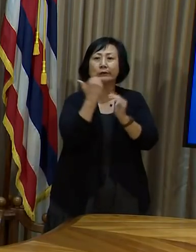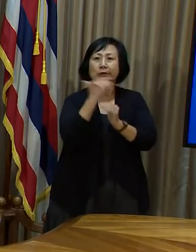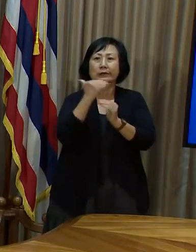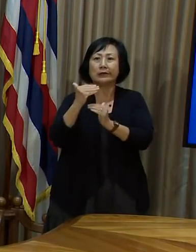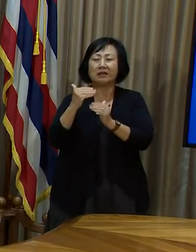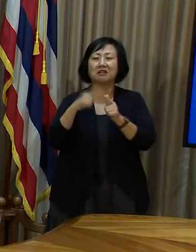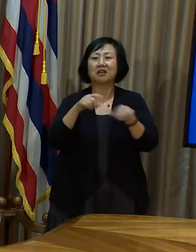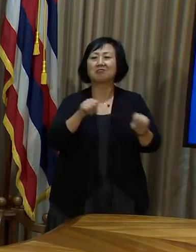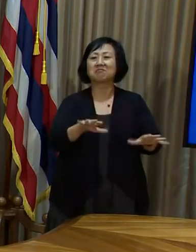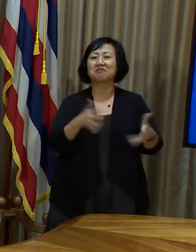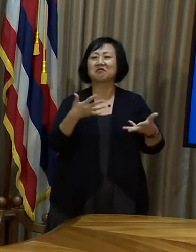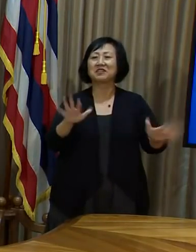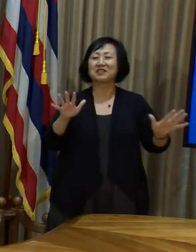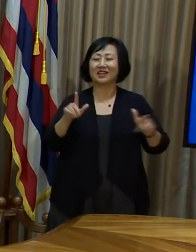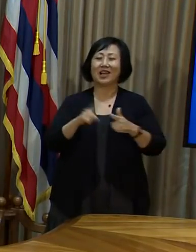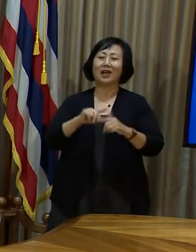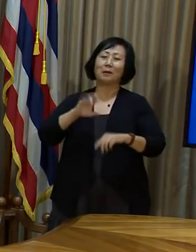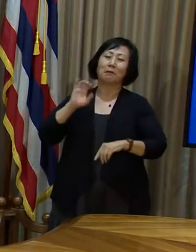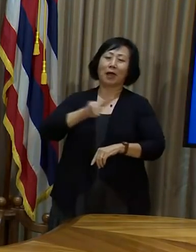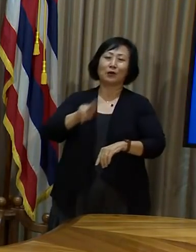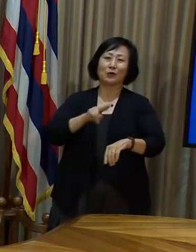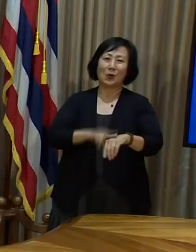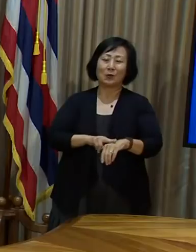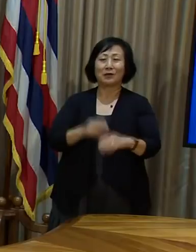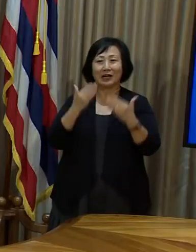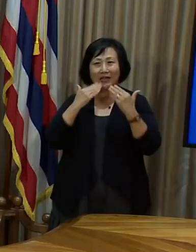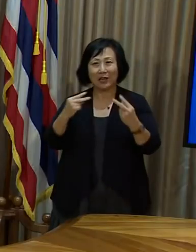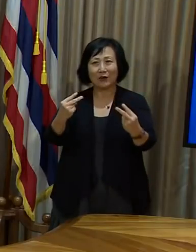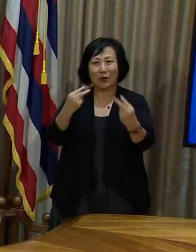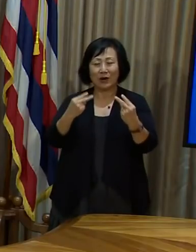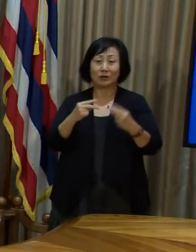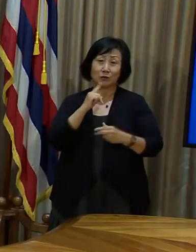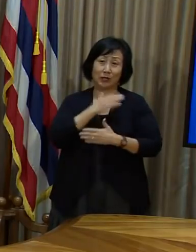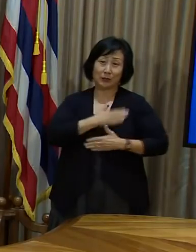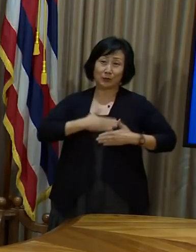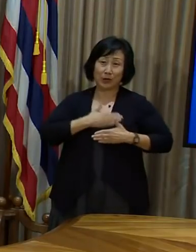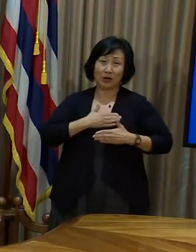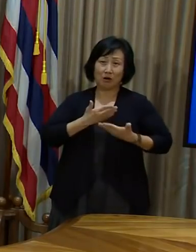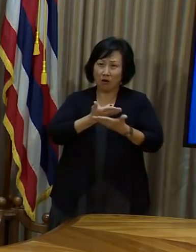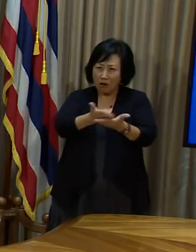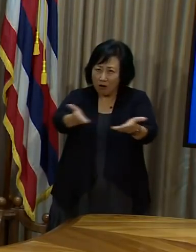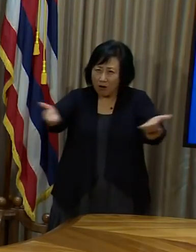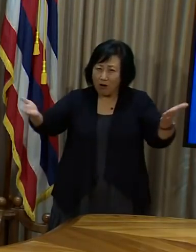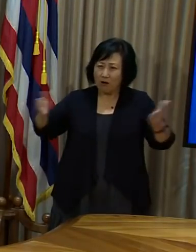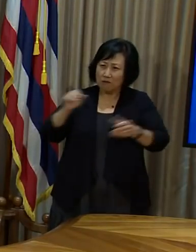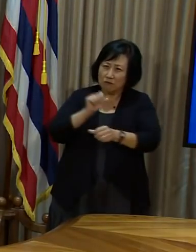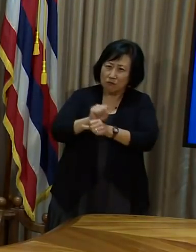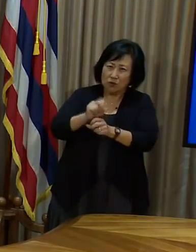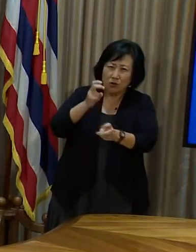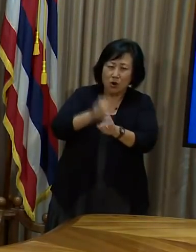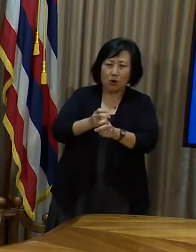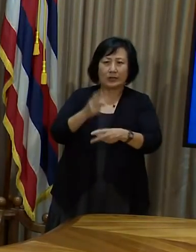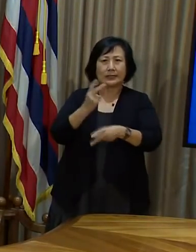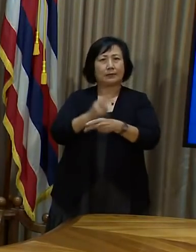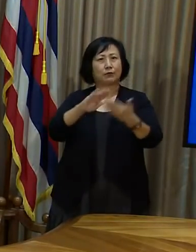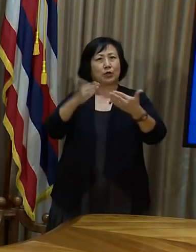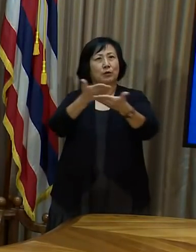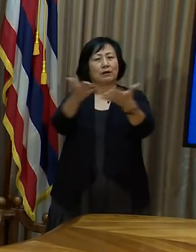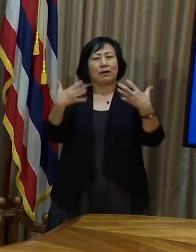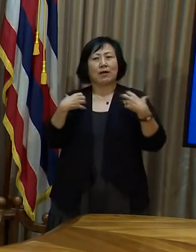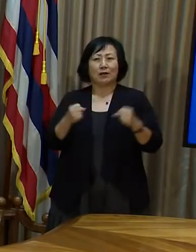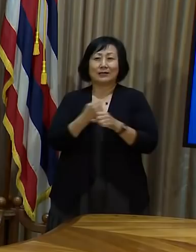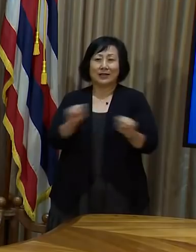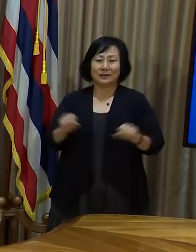get back to normal. So thank you so much for joining us. I truly appreciate everyone's efforts to keep our community healthy and